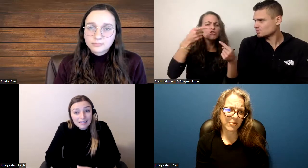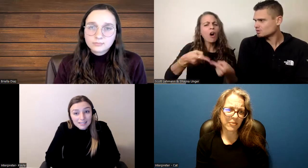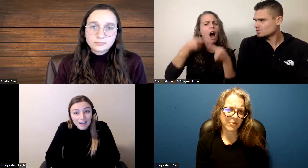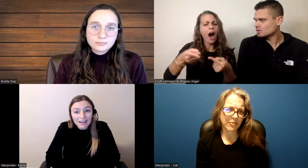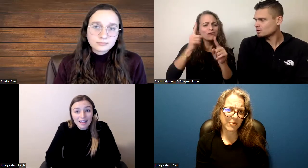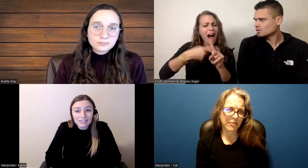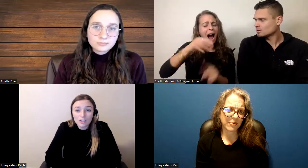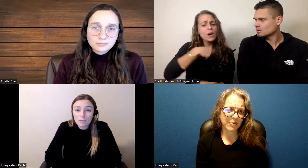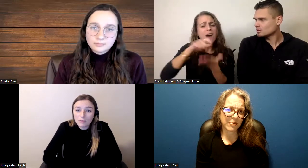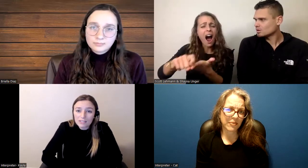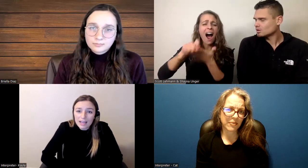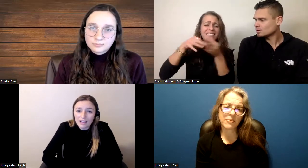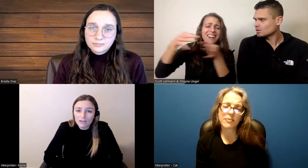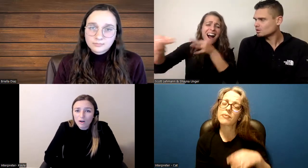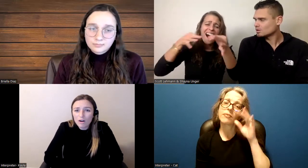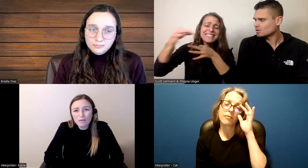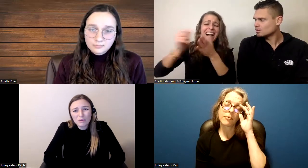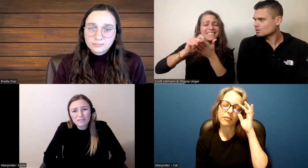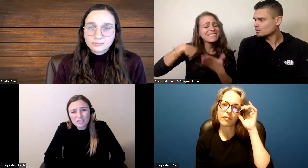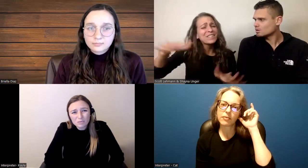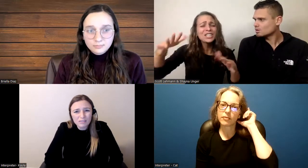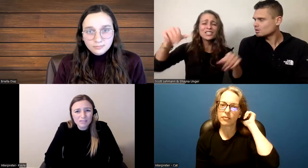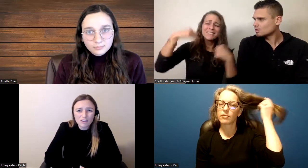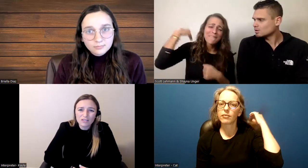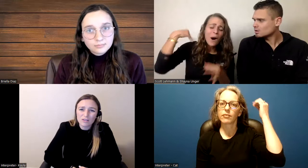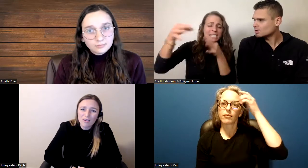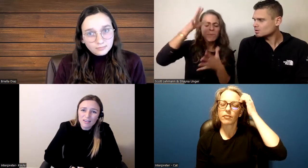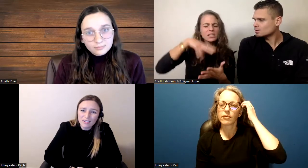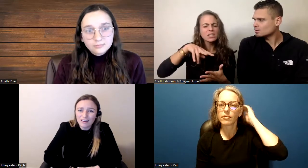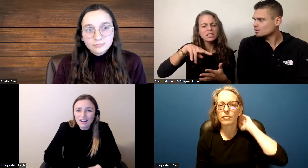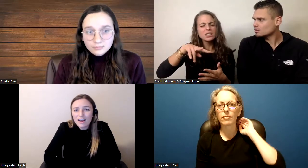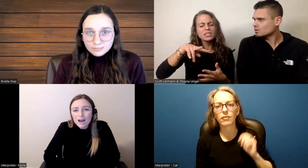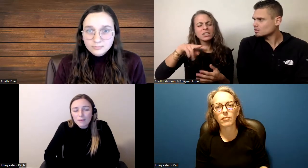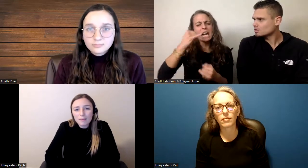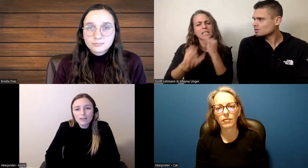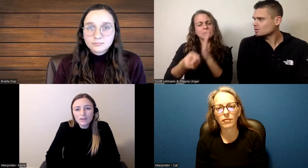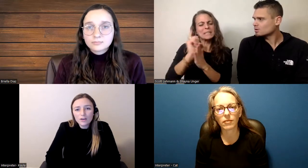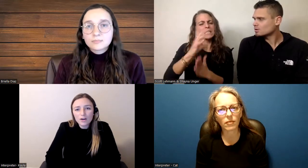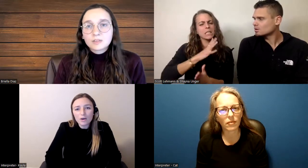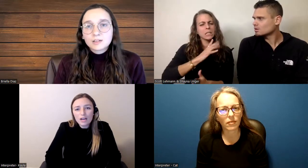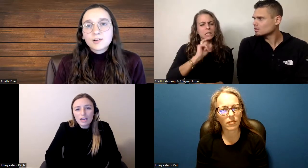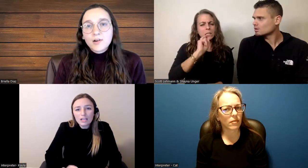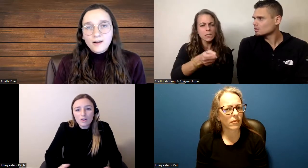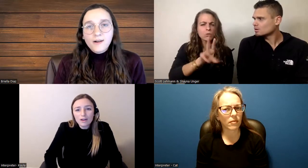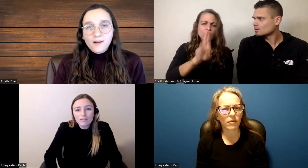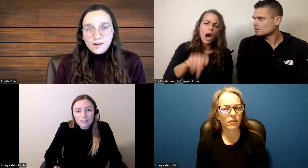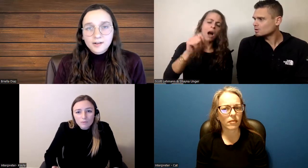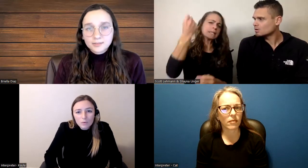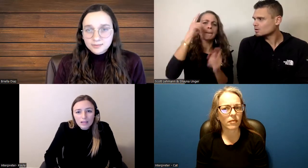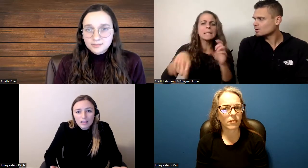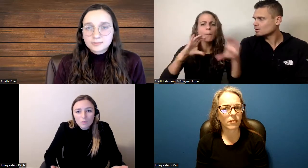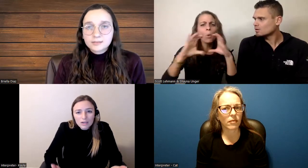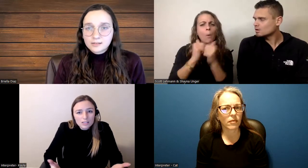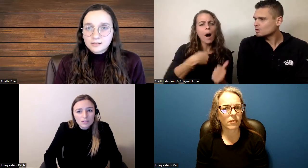in Alaska, and, you know, people say, you know, oh, we've struggled so hard, da, da, da. But I'm like, no. You know, if